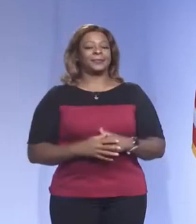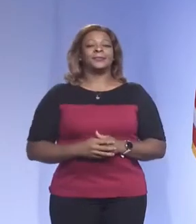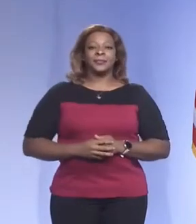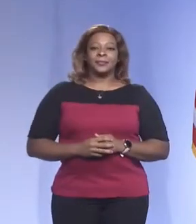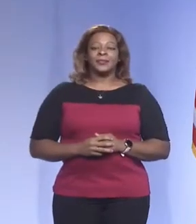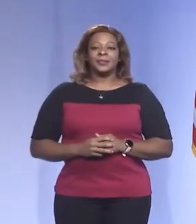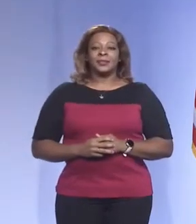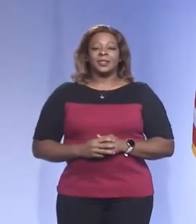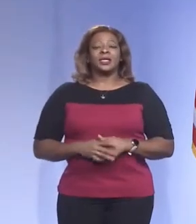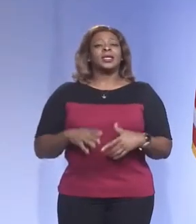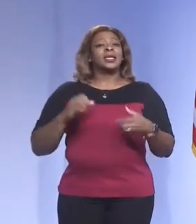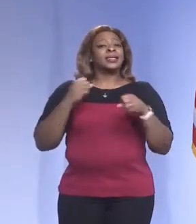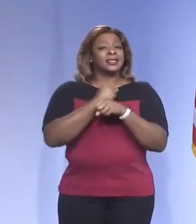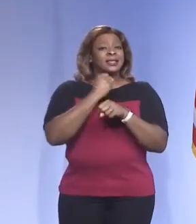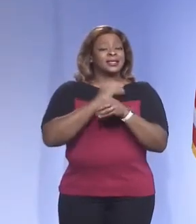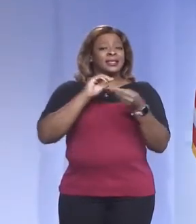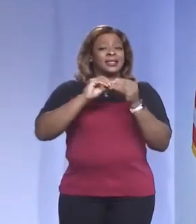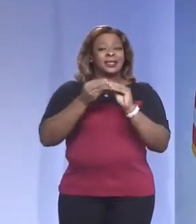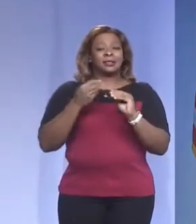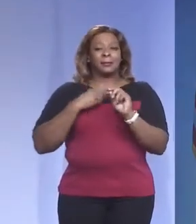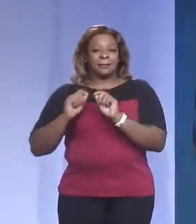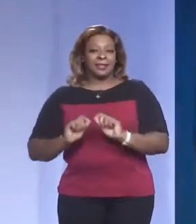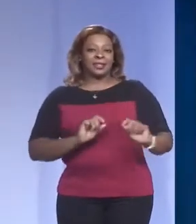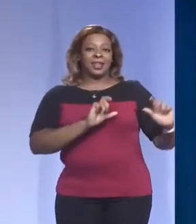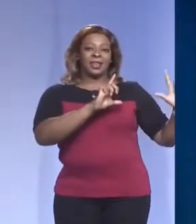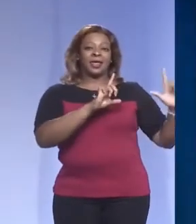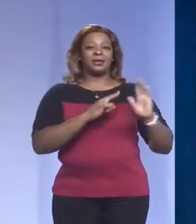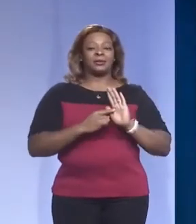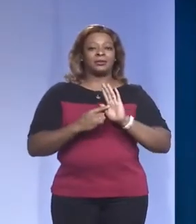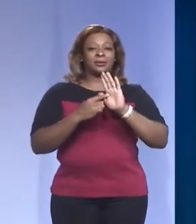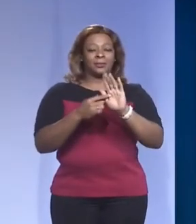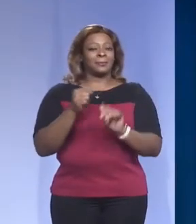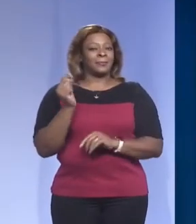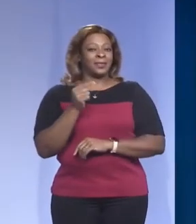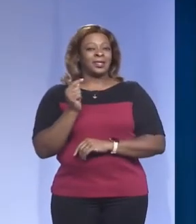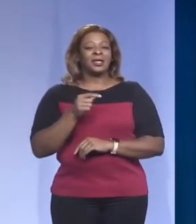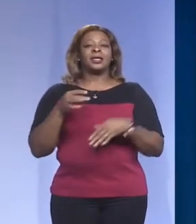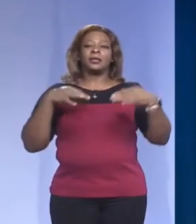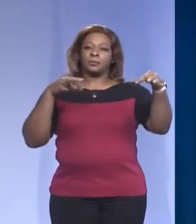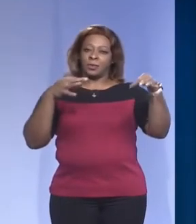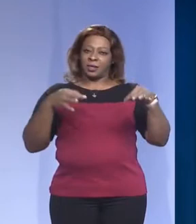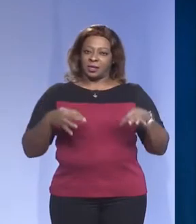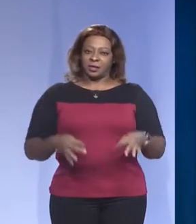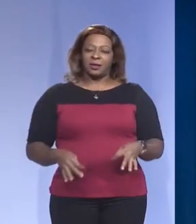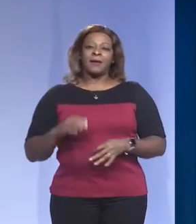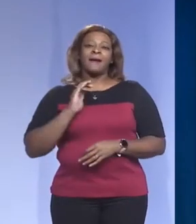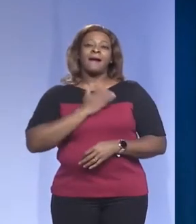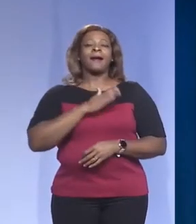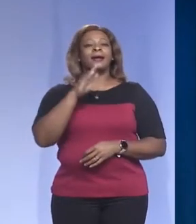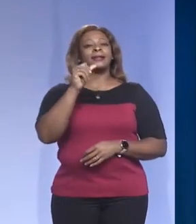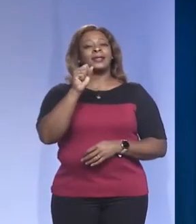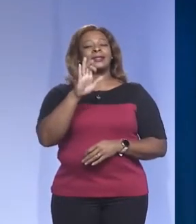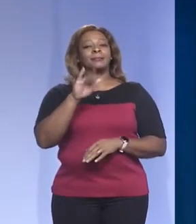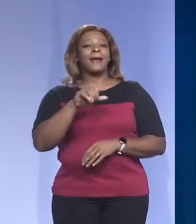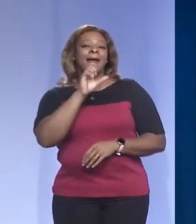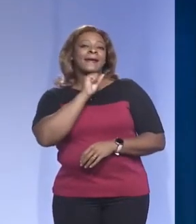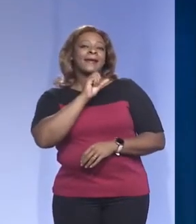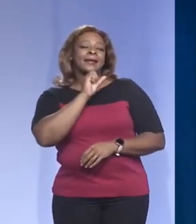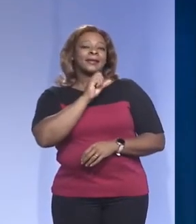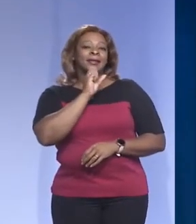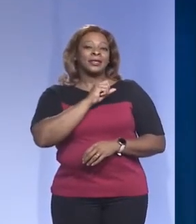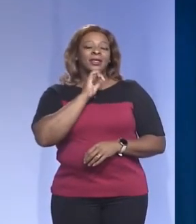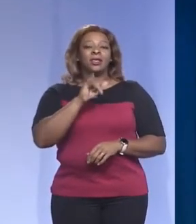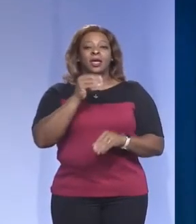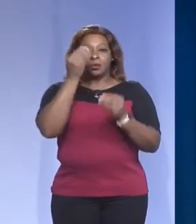of the statistics, we have some slides to share today. This is a breakdown of our cases by age that have